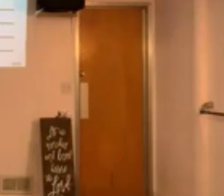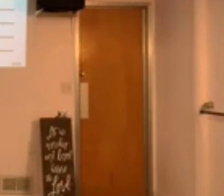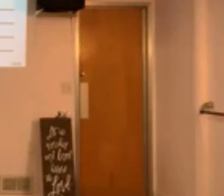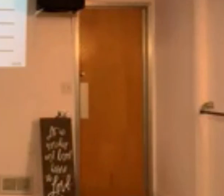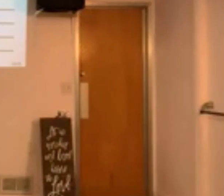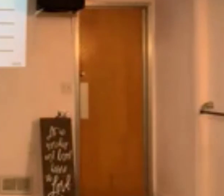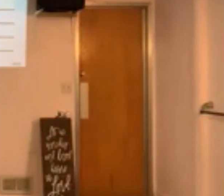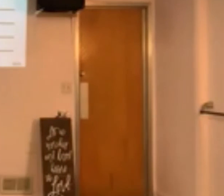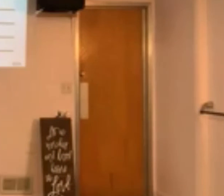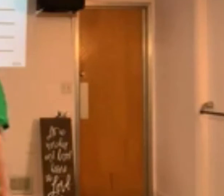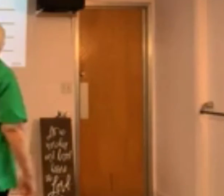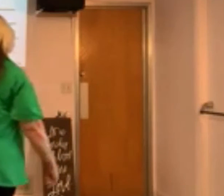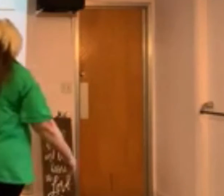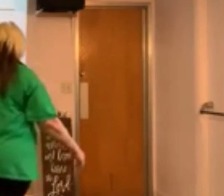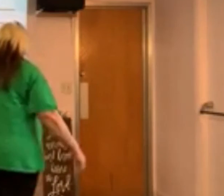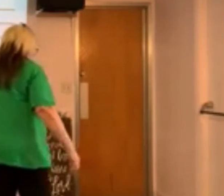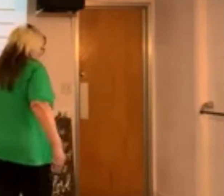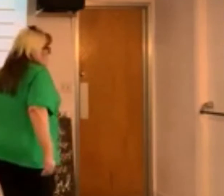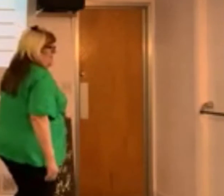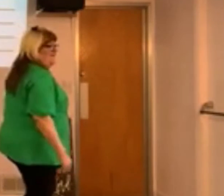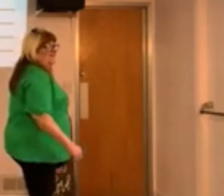Lord. For those on campus,